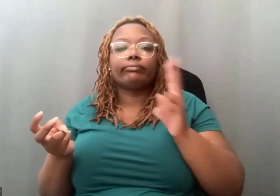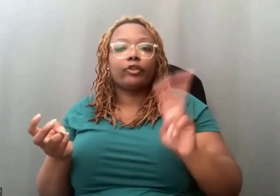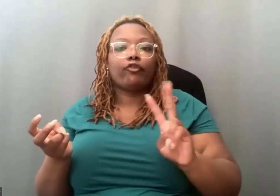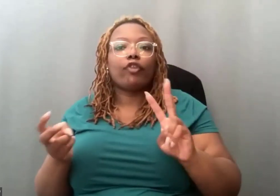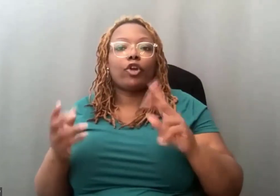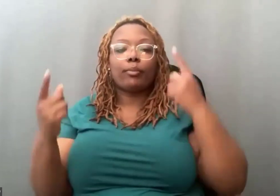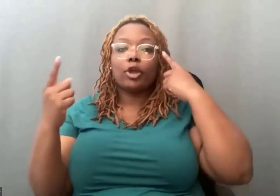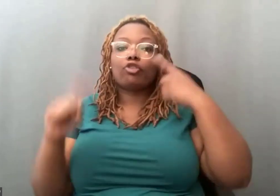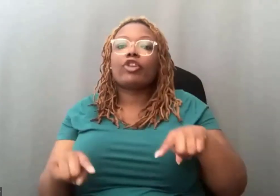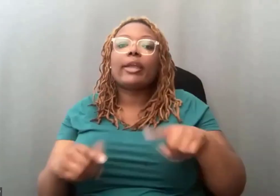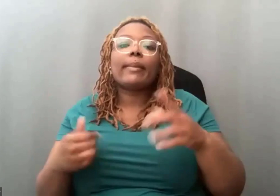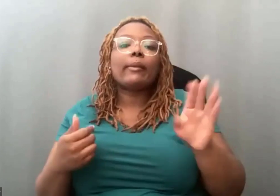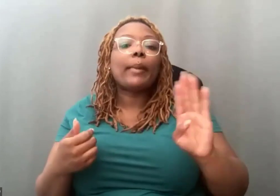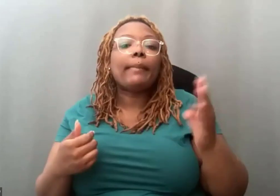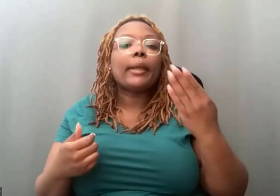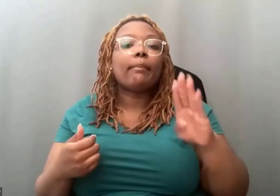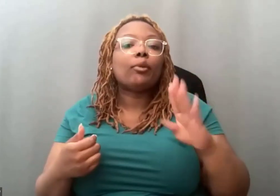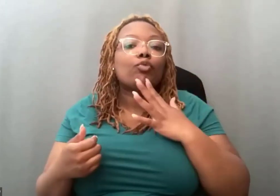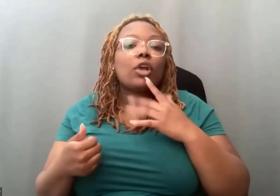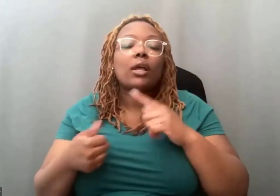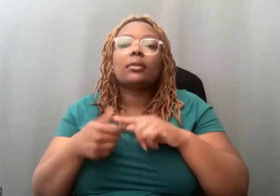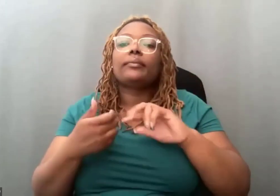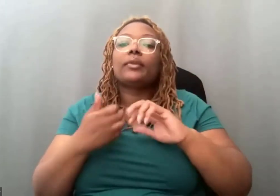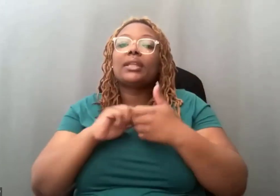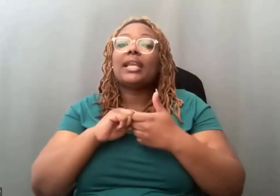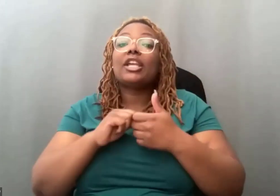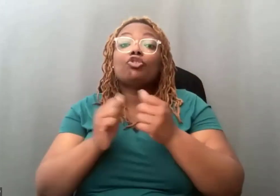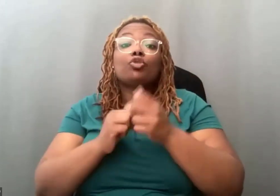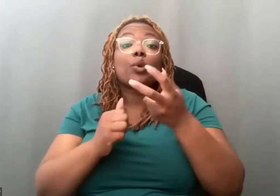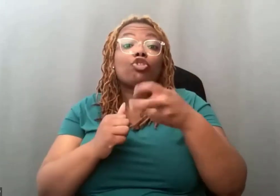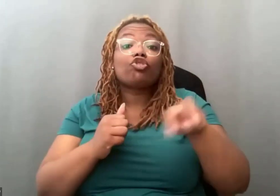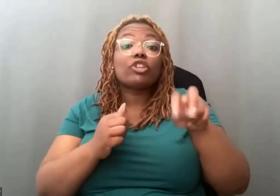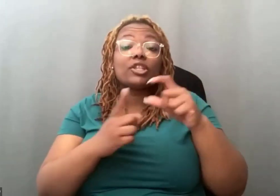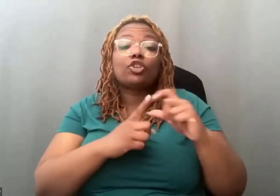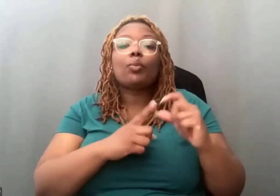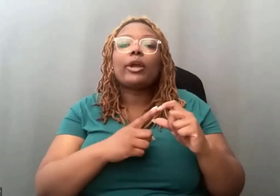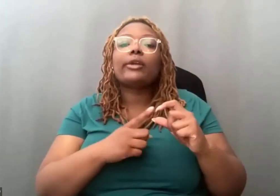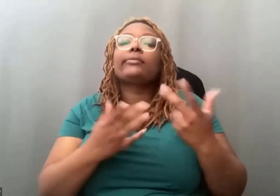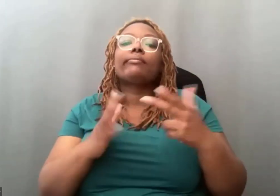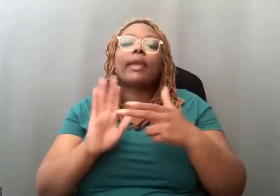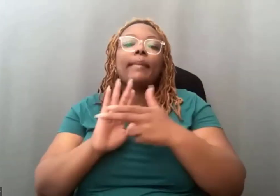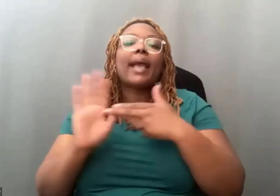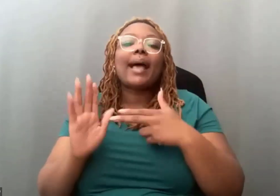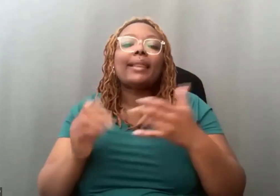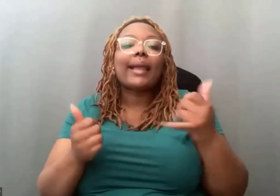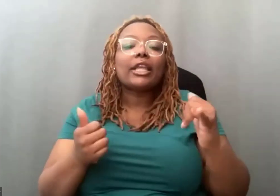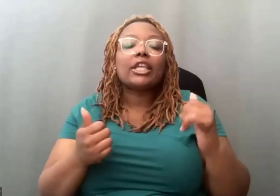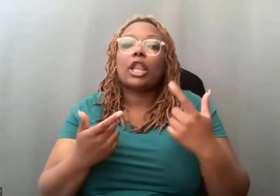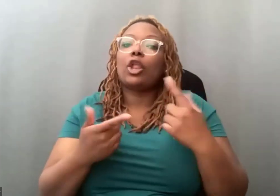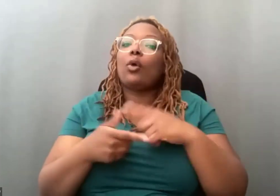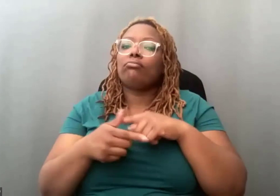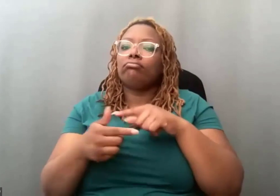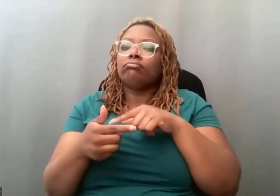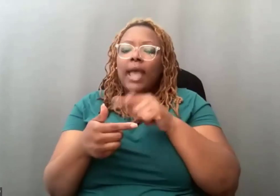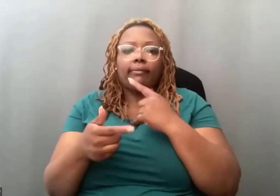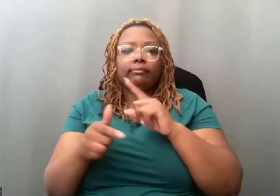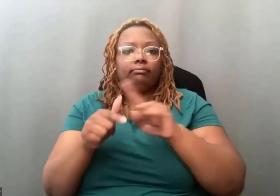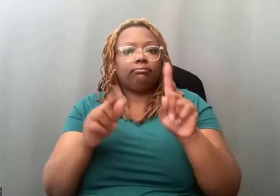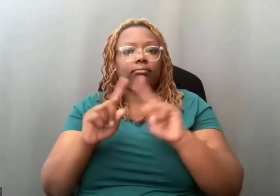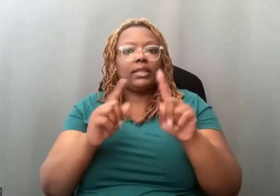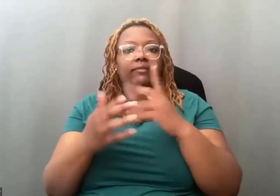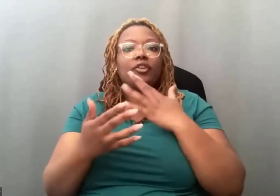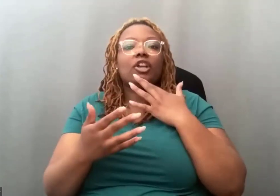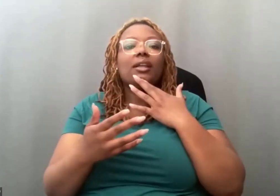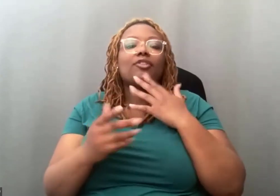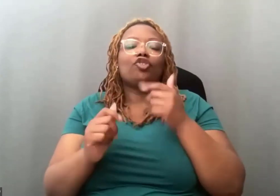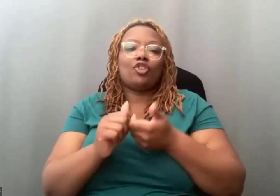And then if there are issues with transitional words, they might highlight that in yellow, for example. Trying to stay away